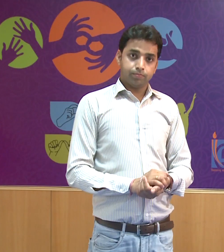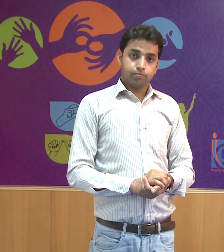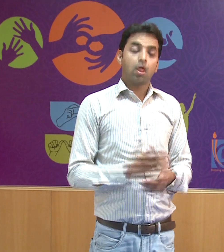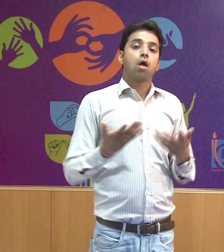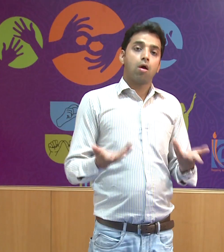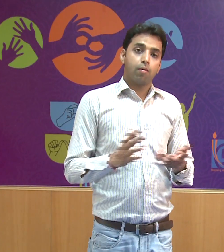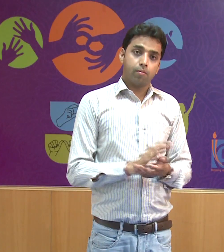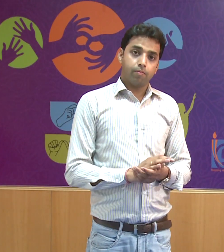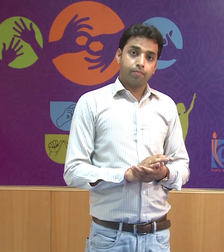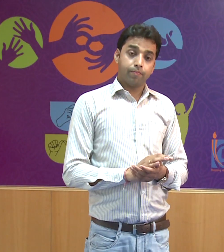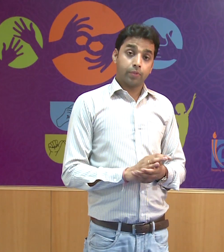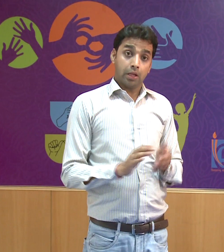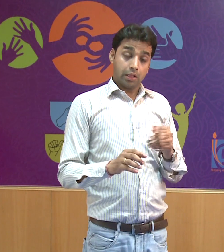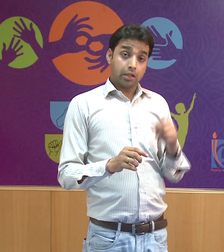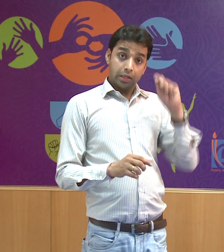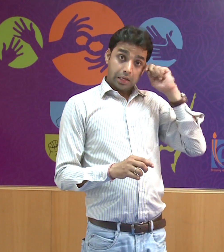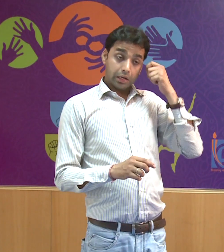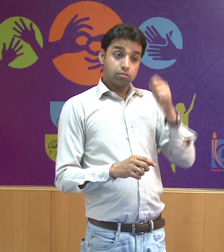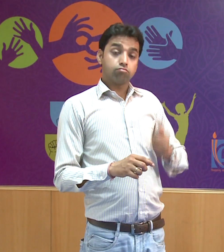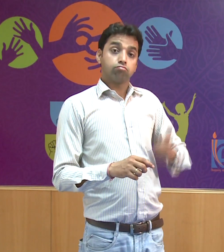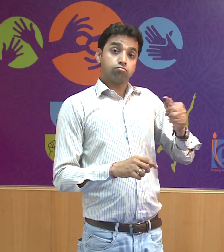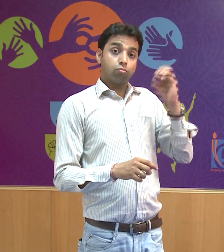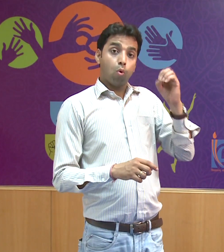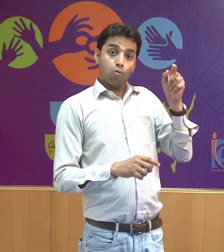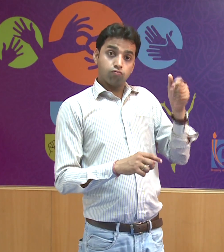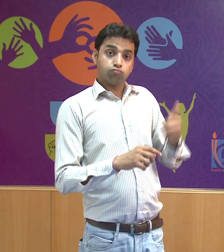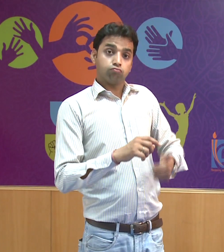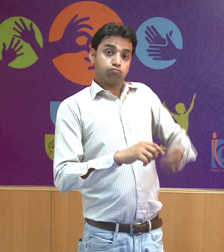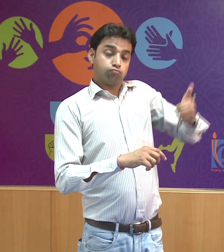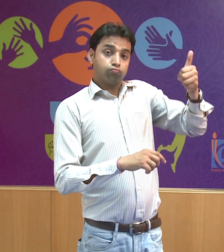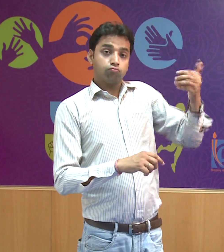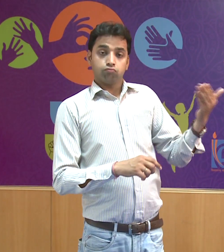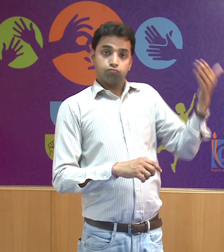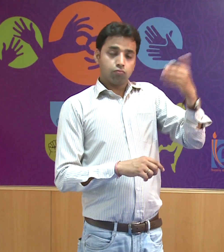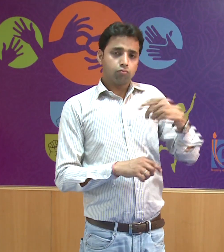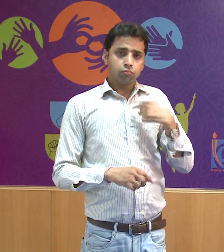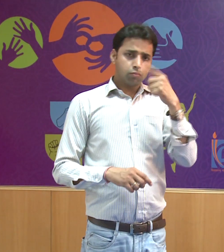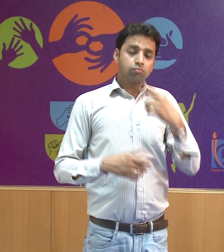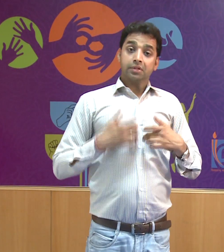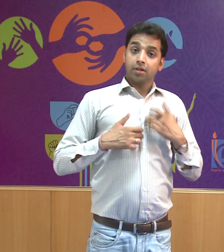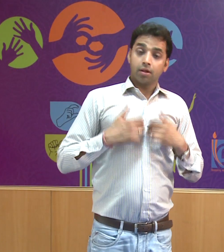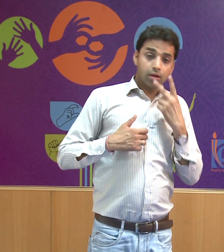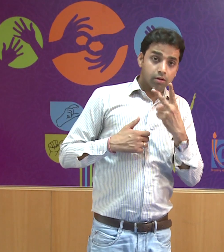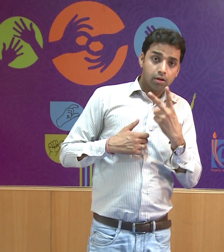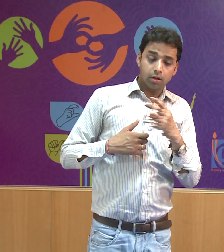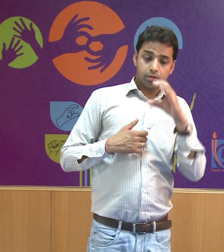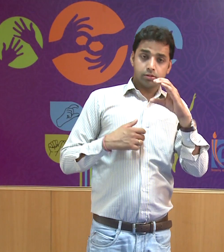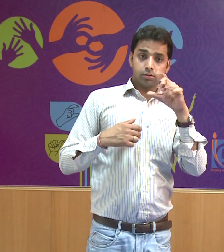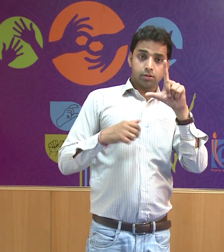However, there were English officers who were interested in the classical Indian literature and